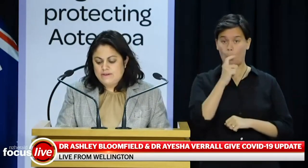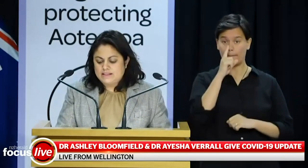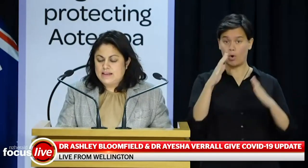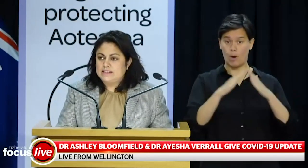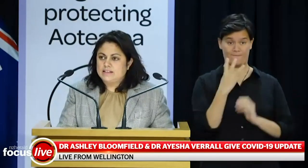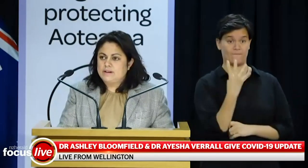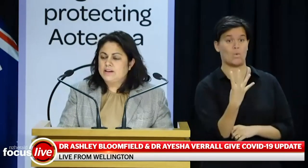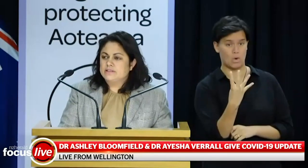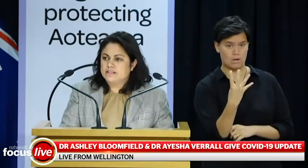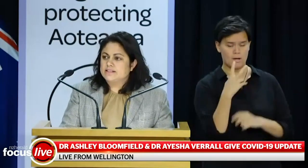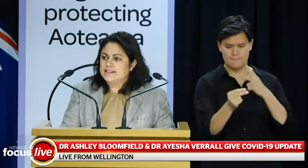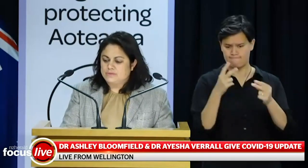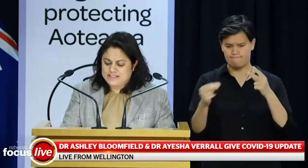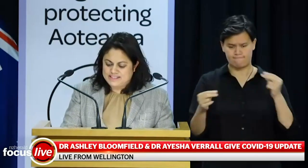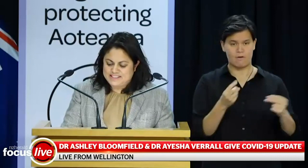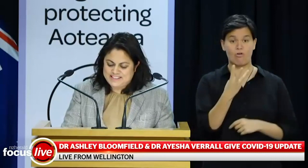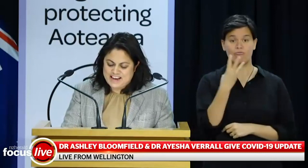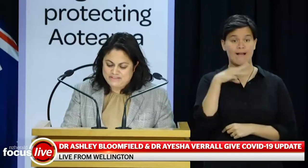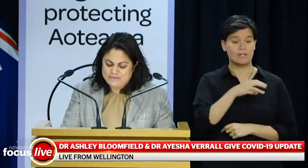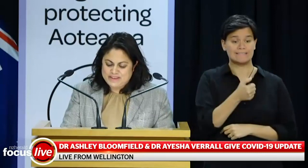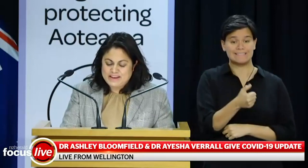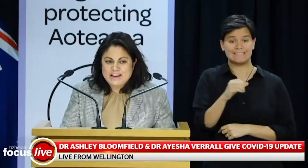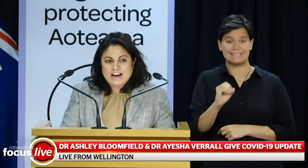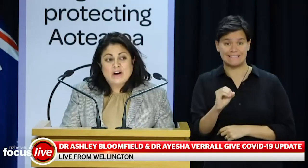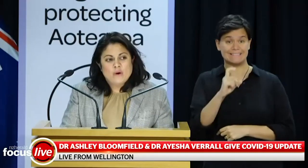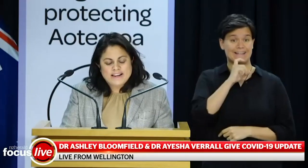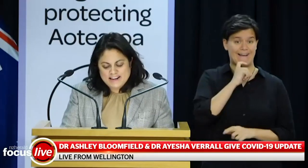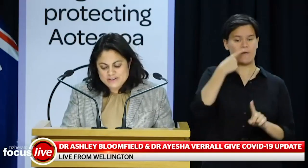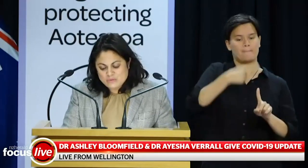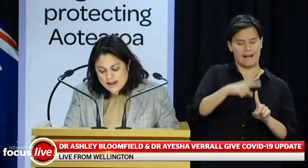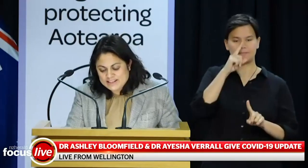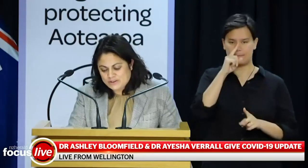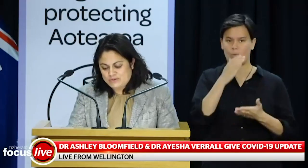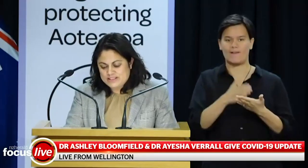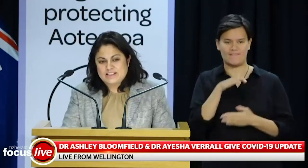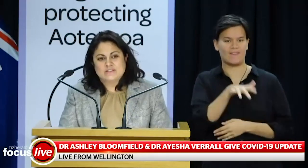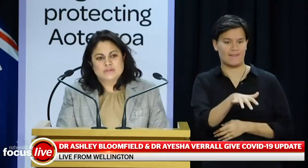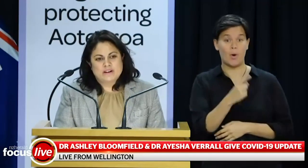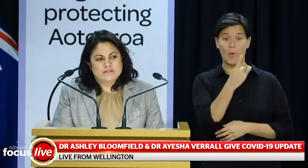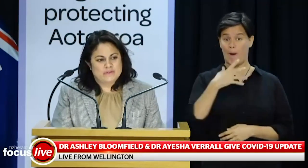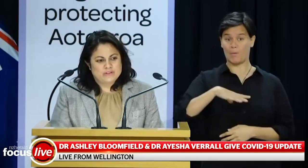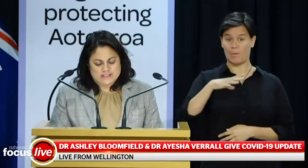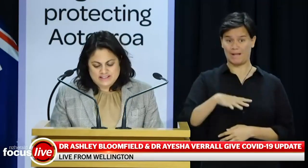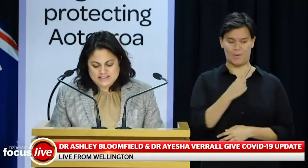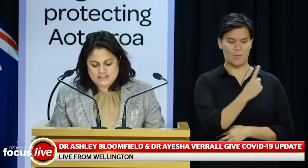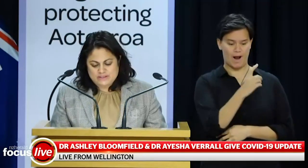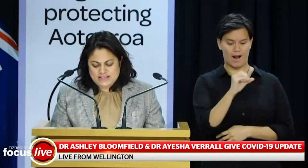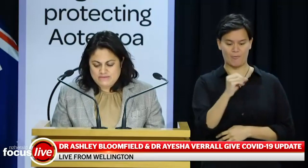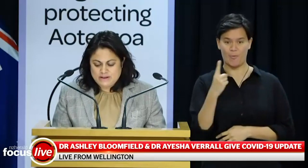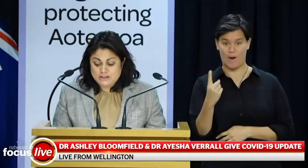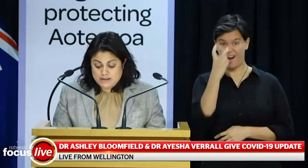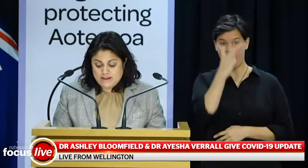facilities, vaccinating 360 residents and staff. A 101-year-old resident was one of the first